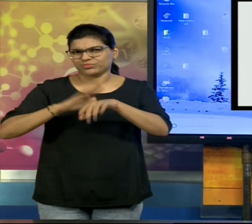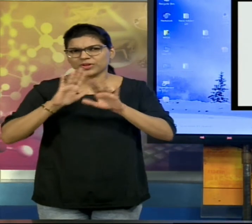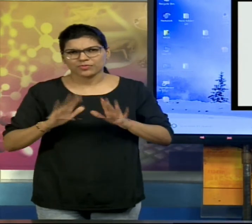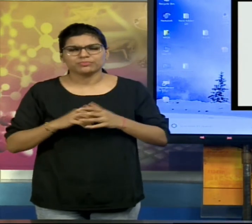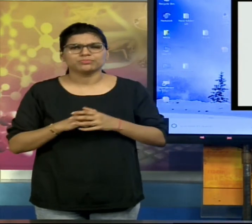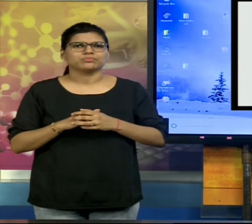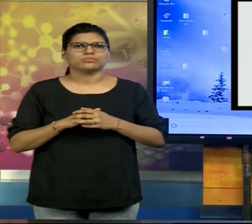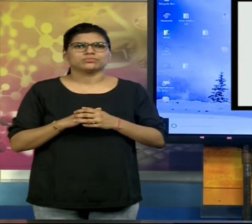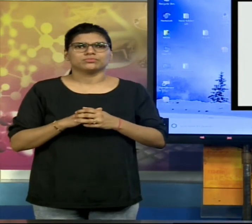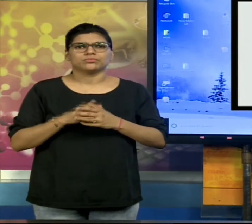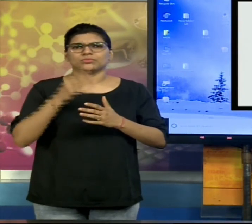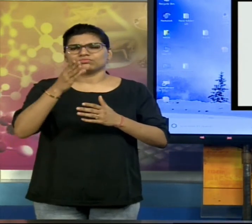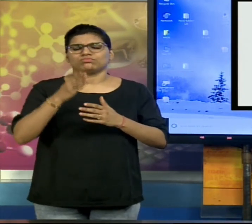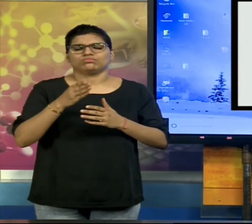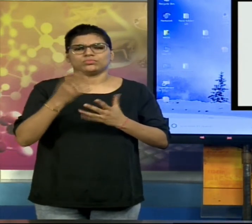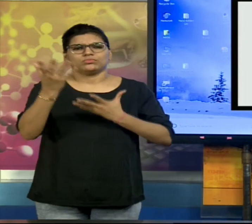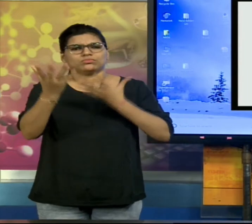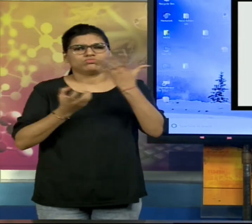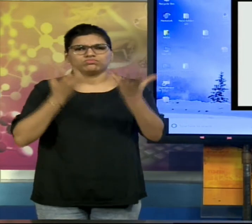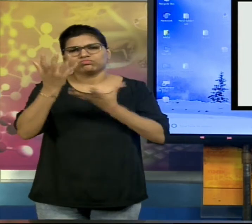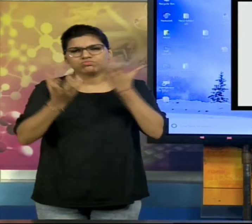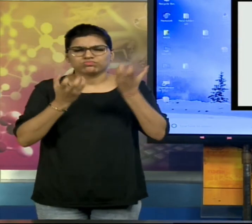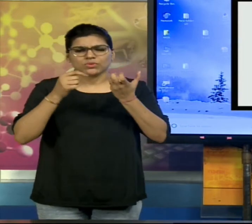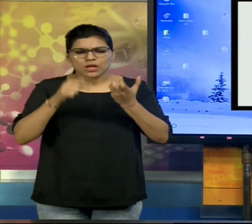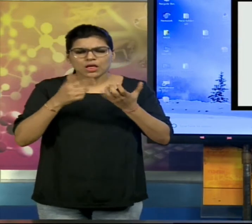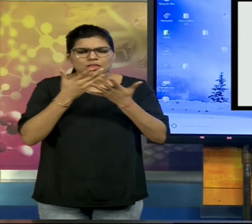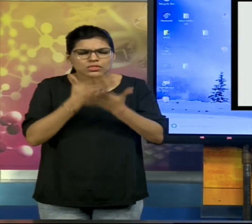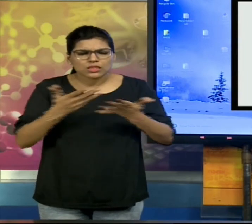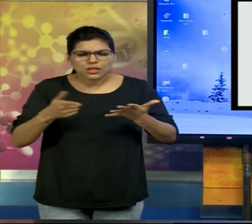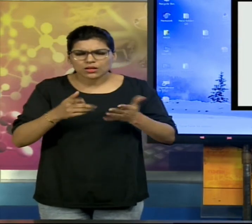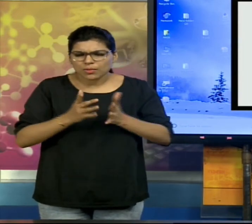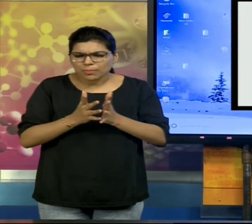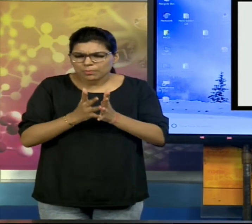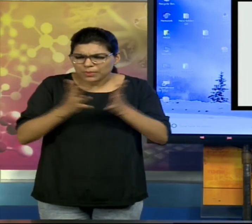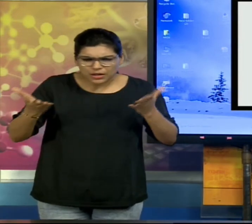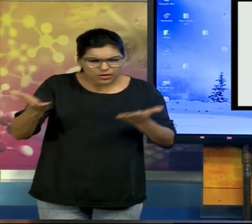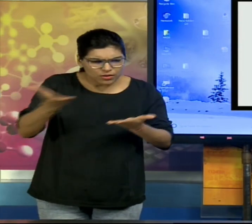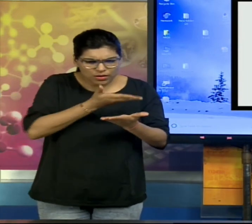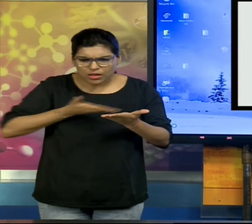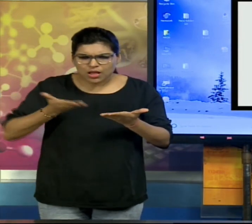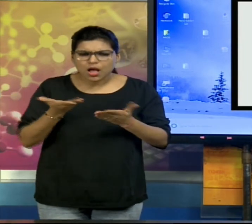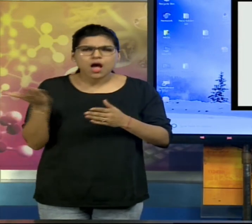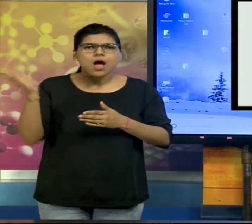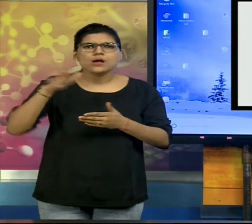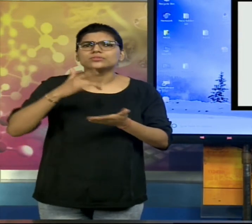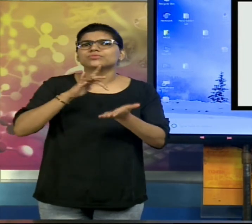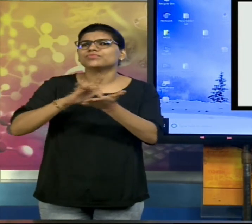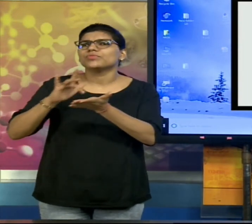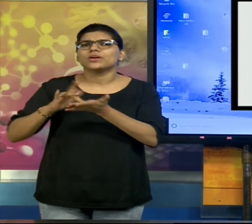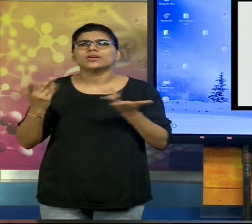We all have experience of shopping different things as per our